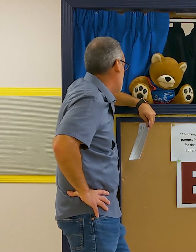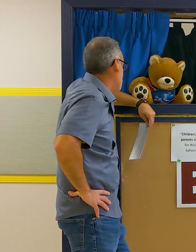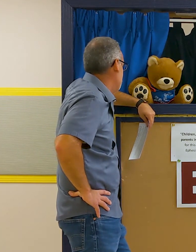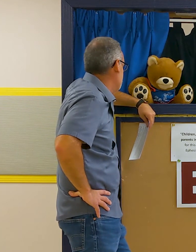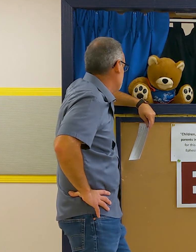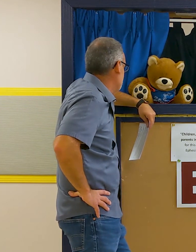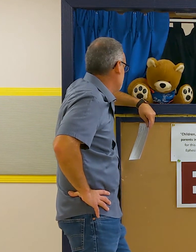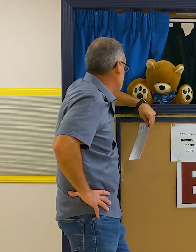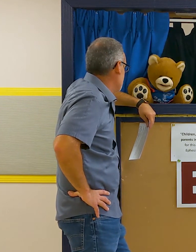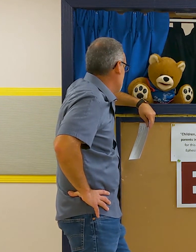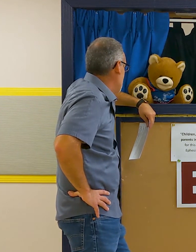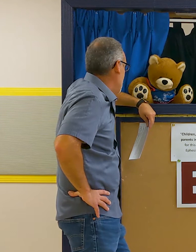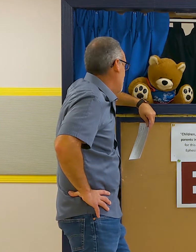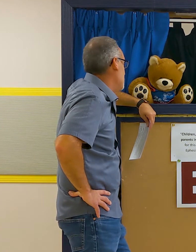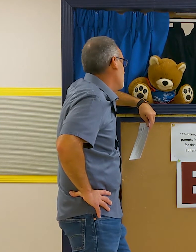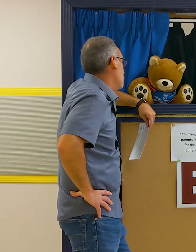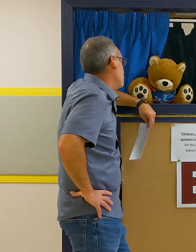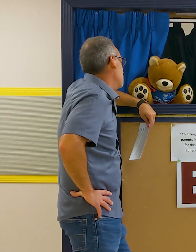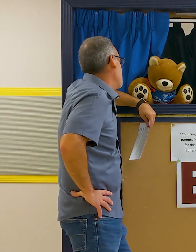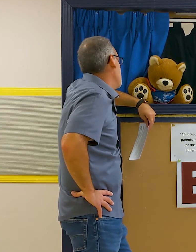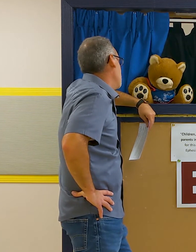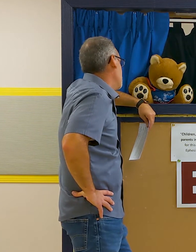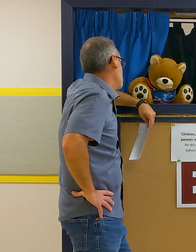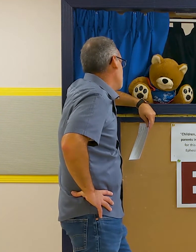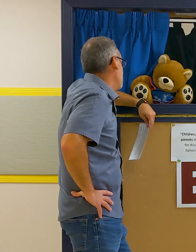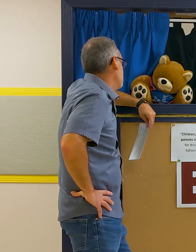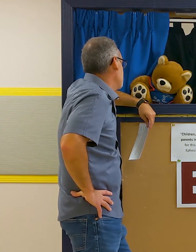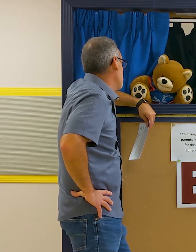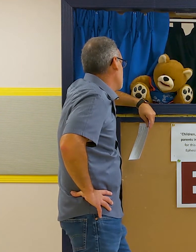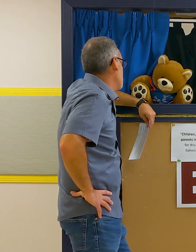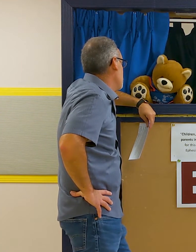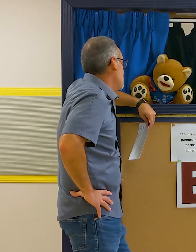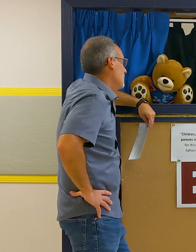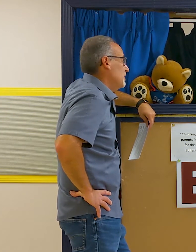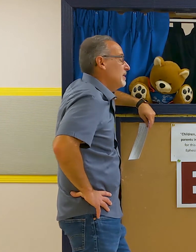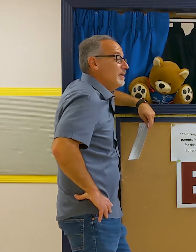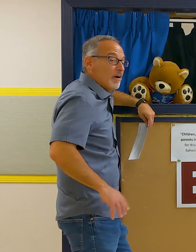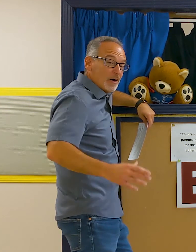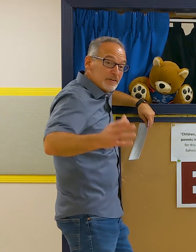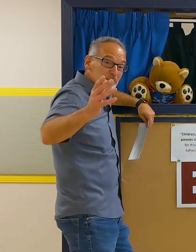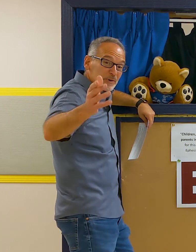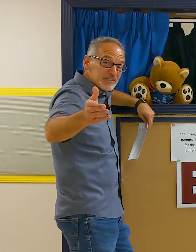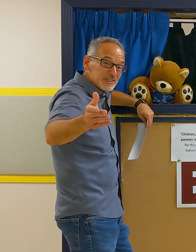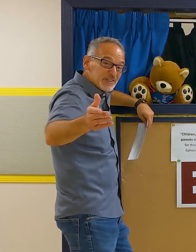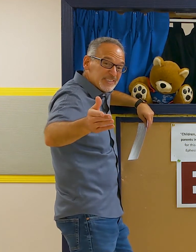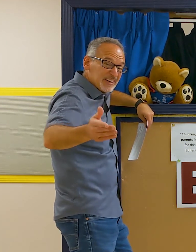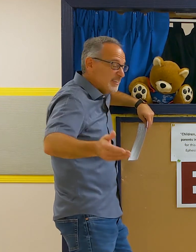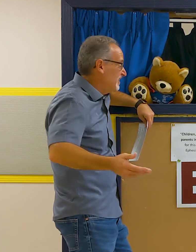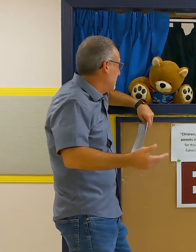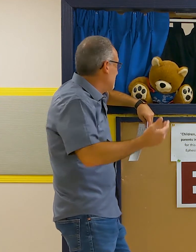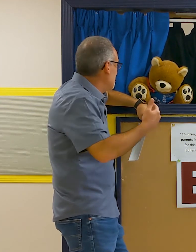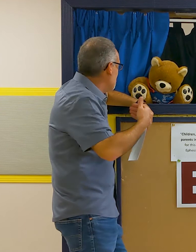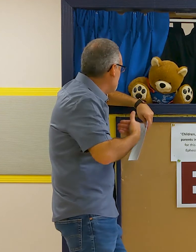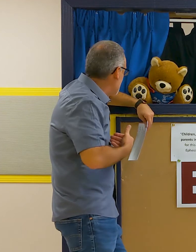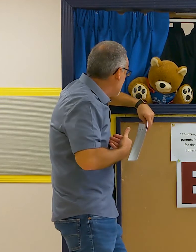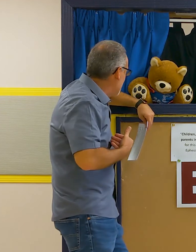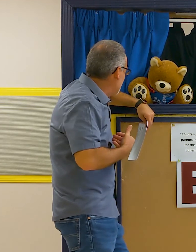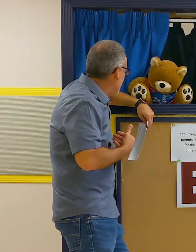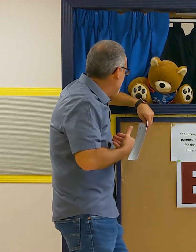common. Yeah. And you know what? One other thing, Cubby Bear. What, Pastor Brock? You want to know what? All of the boys and girls out there, including me,